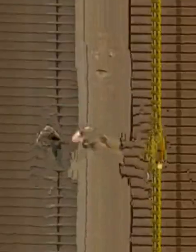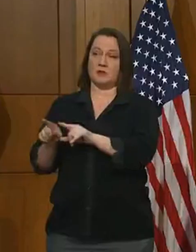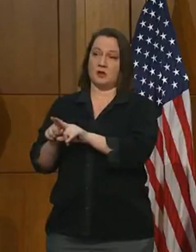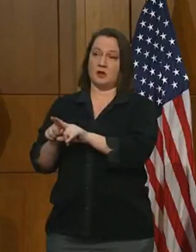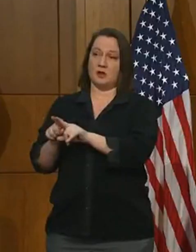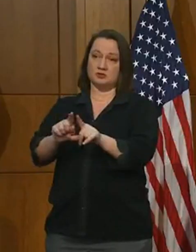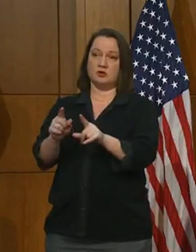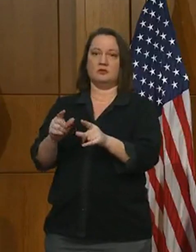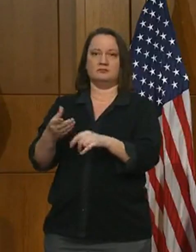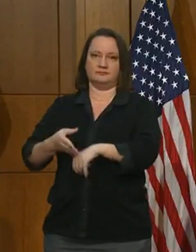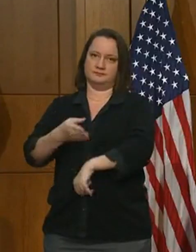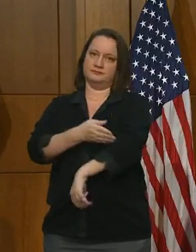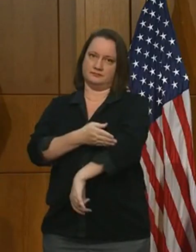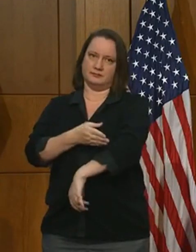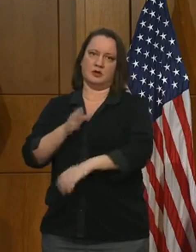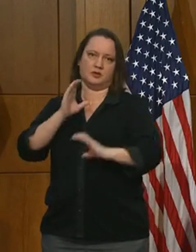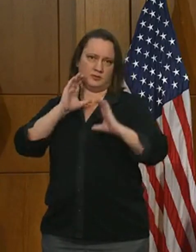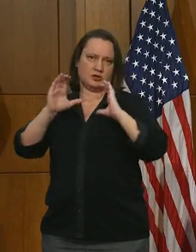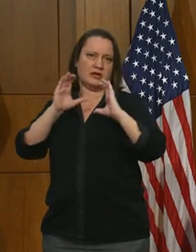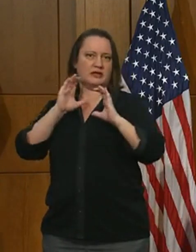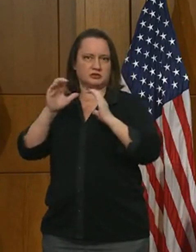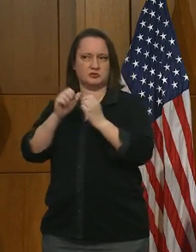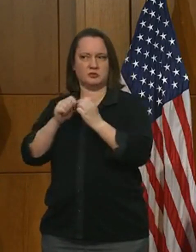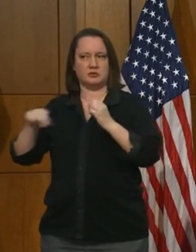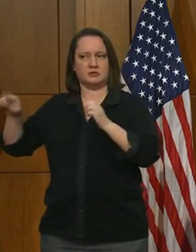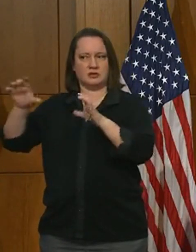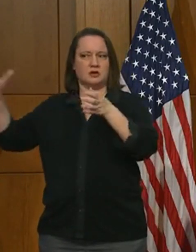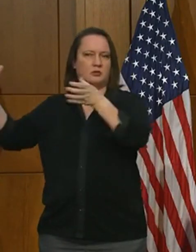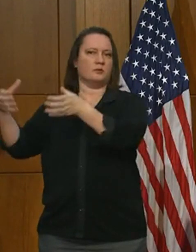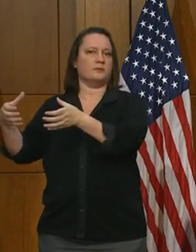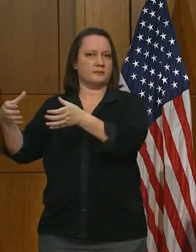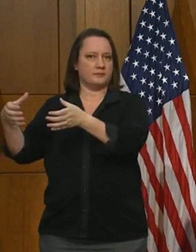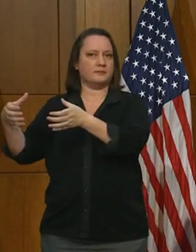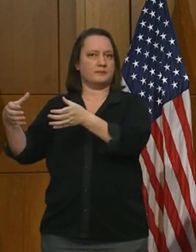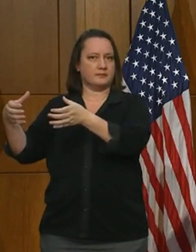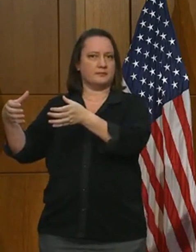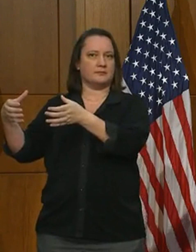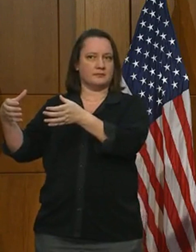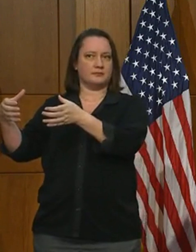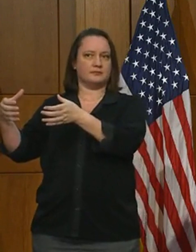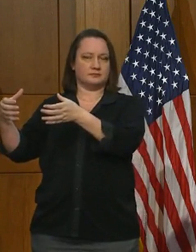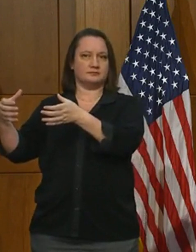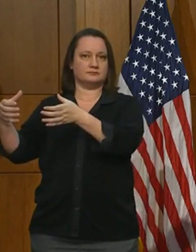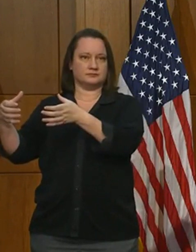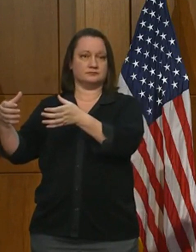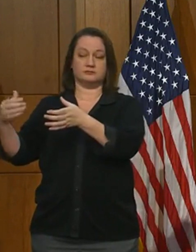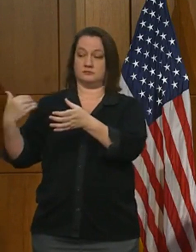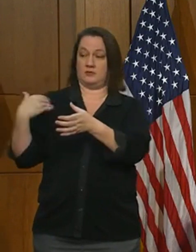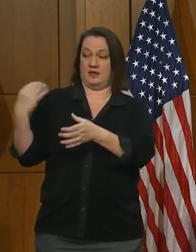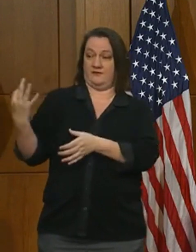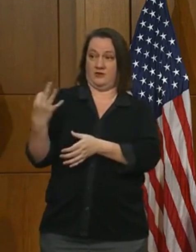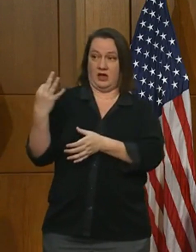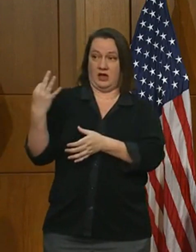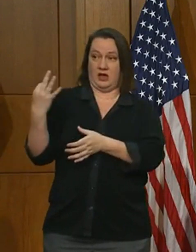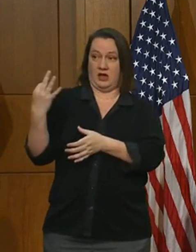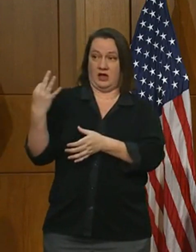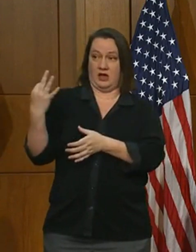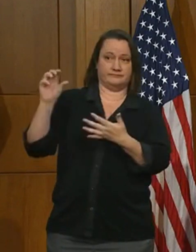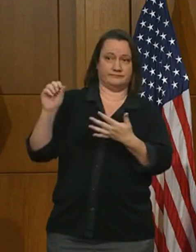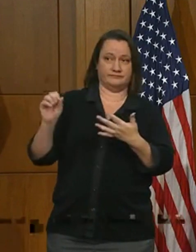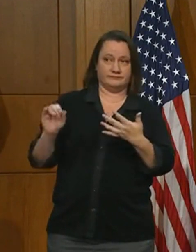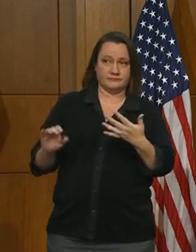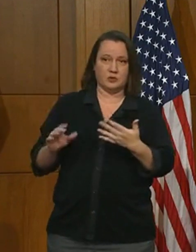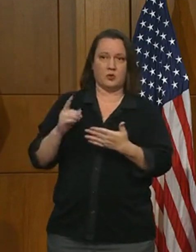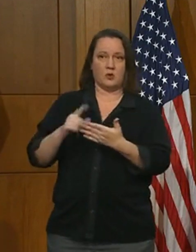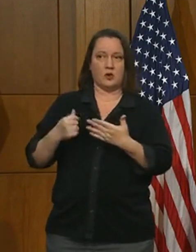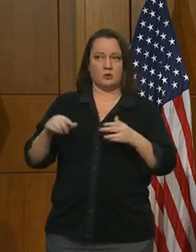in our communication with these individuals. And I think again I went through a list on Friday with you of the things that